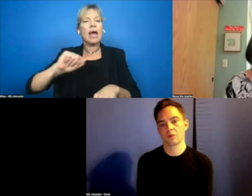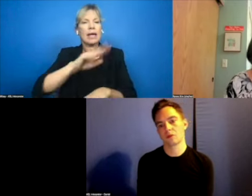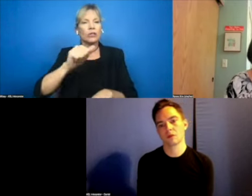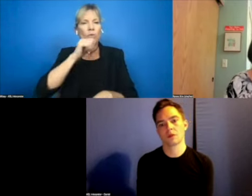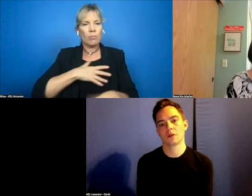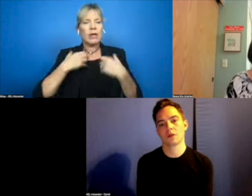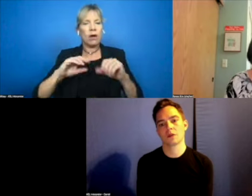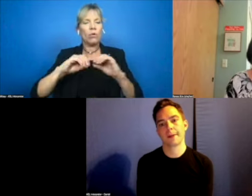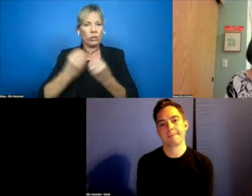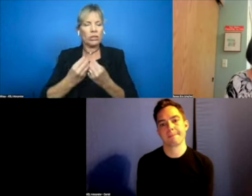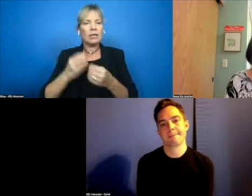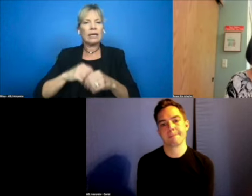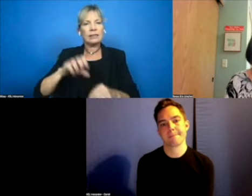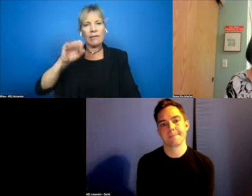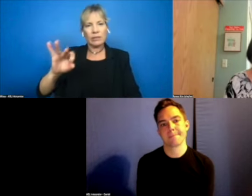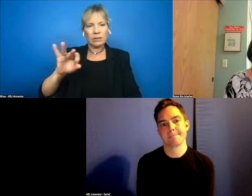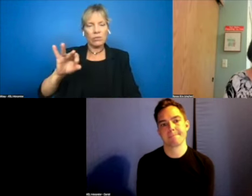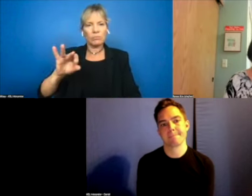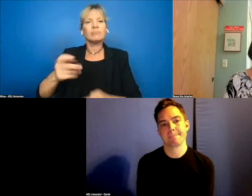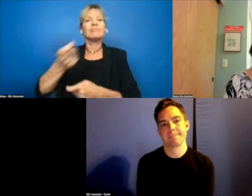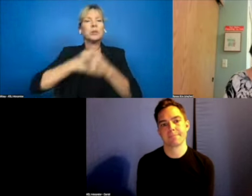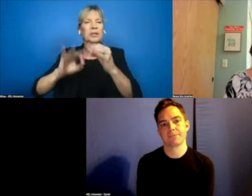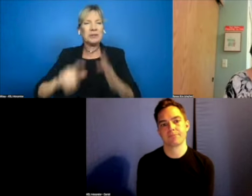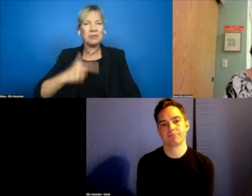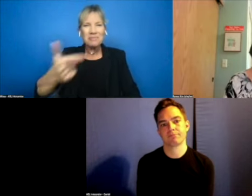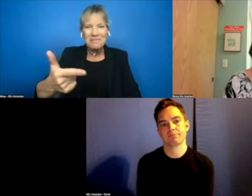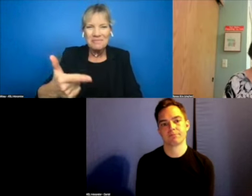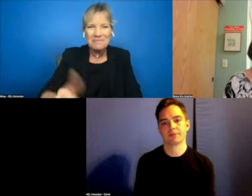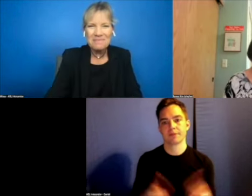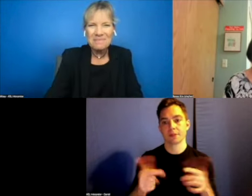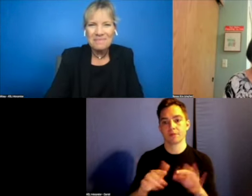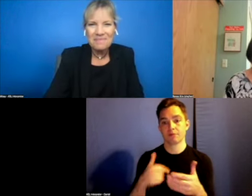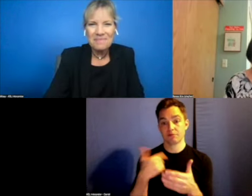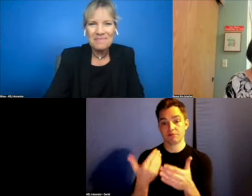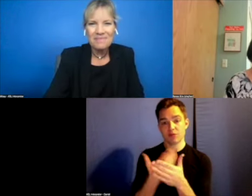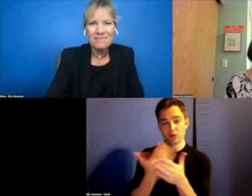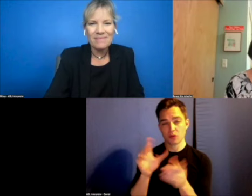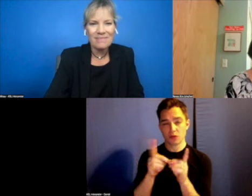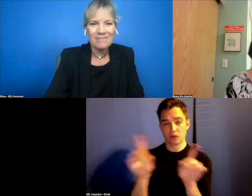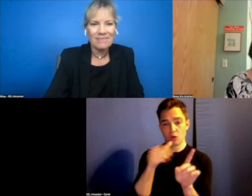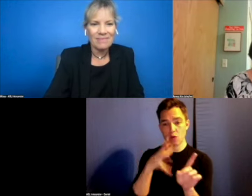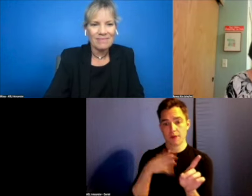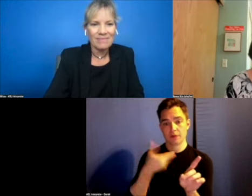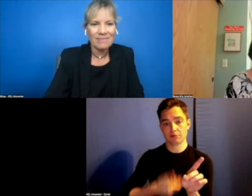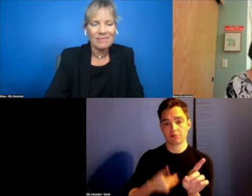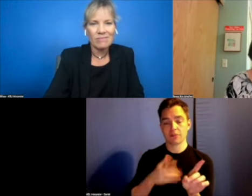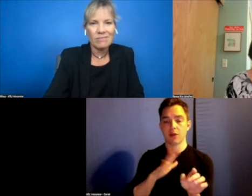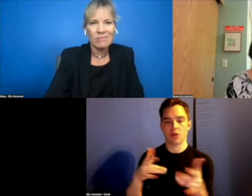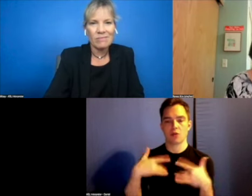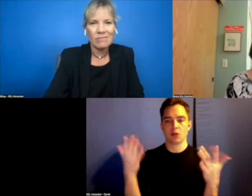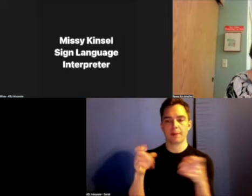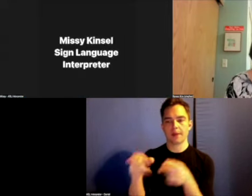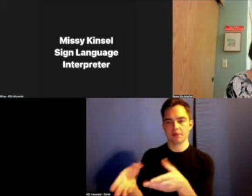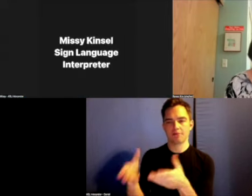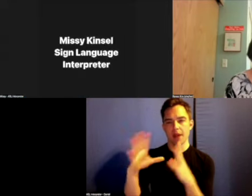Health Organization in San Francisco. I was a newly divorced woman and I was thrilled to be at this conference because